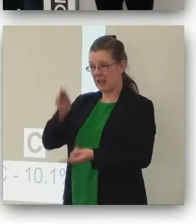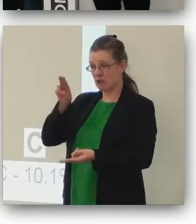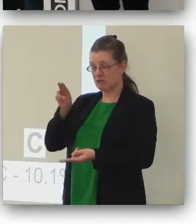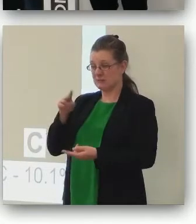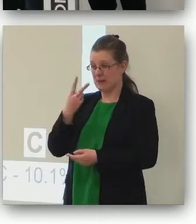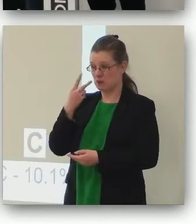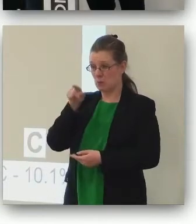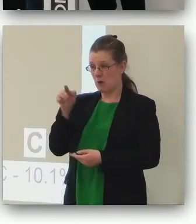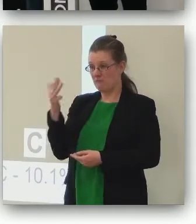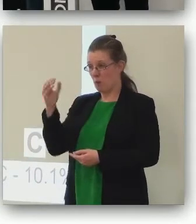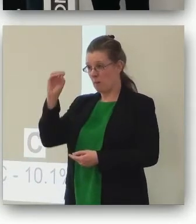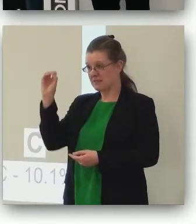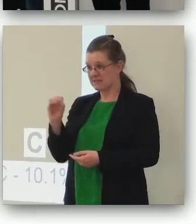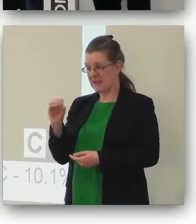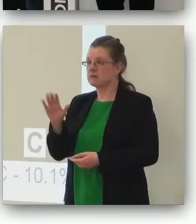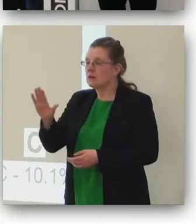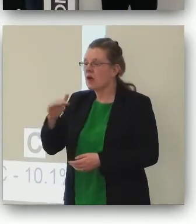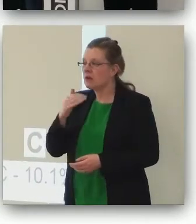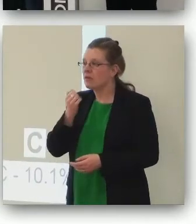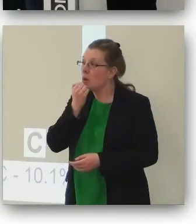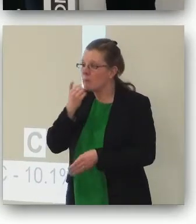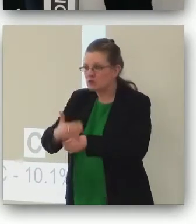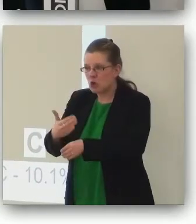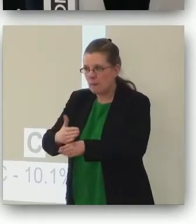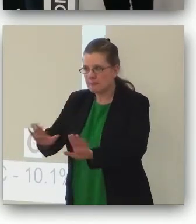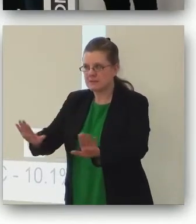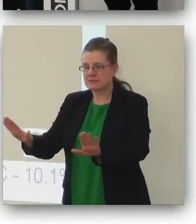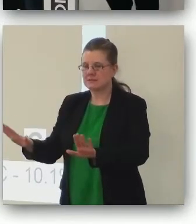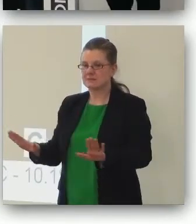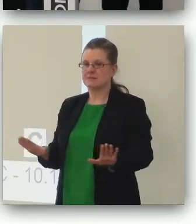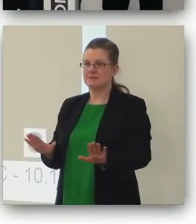2.4%. Oh, sorry, the number of jobs in the UK economy.